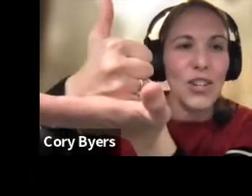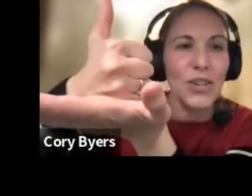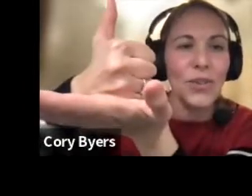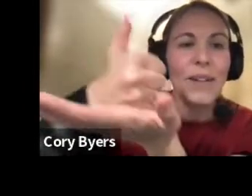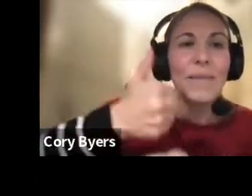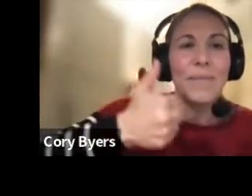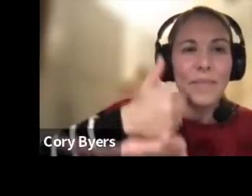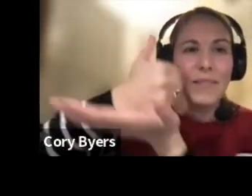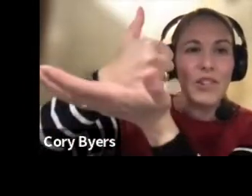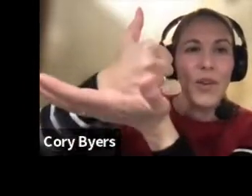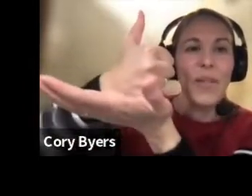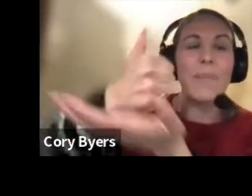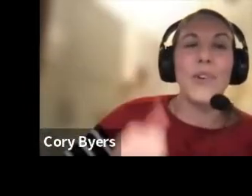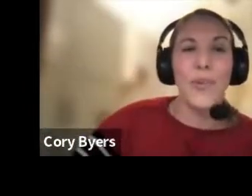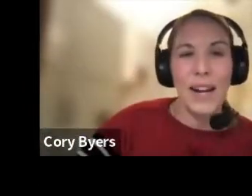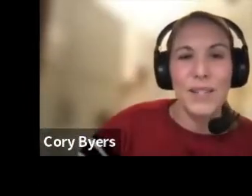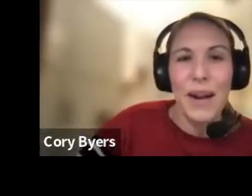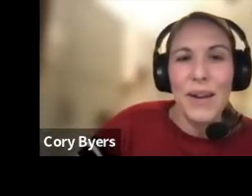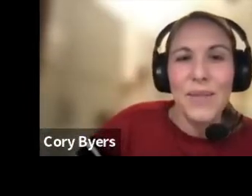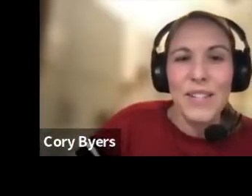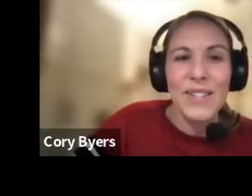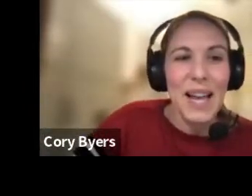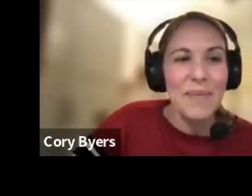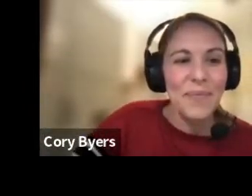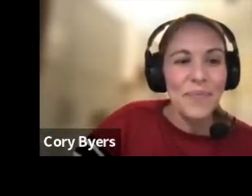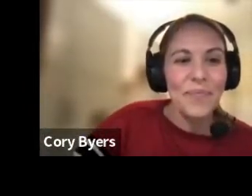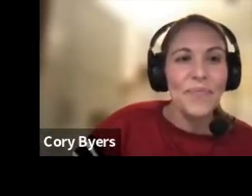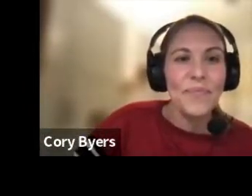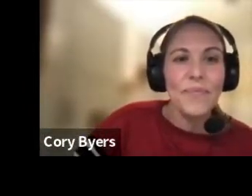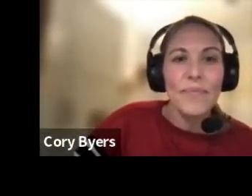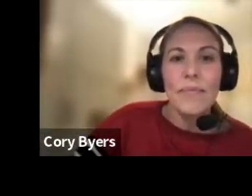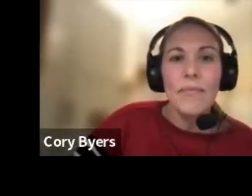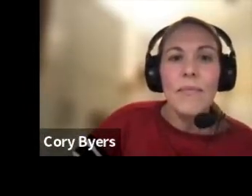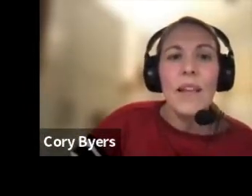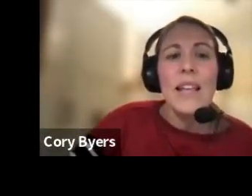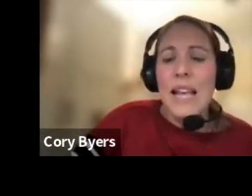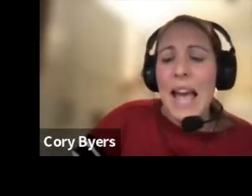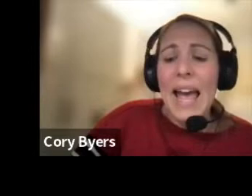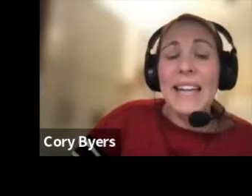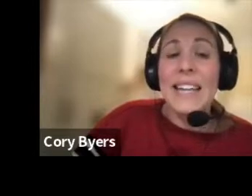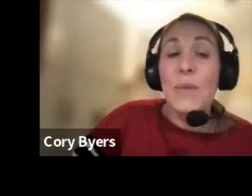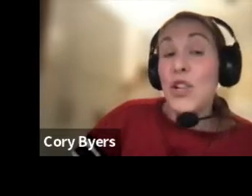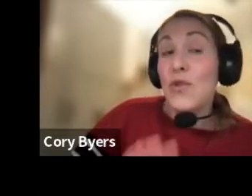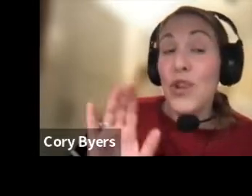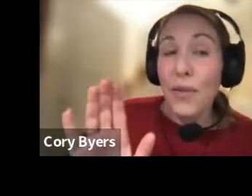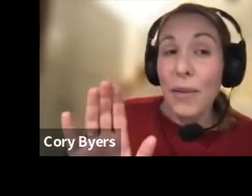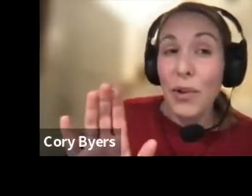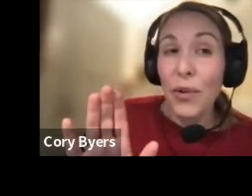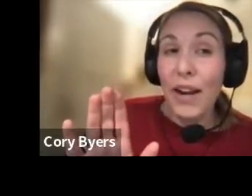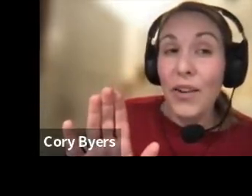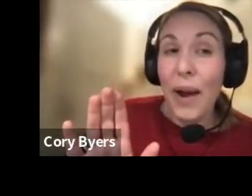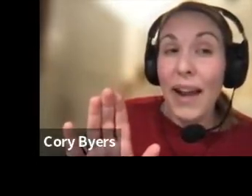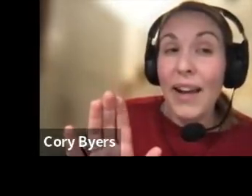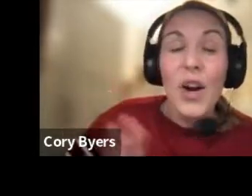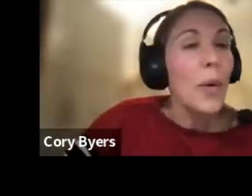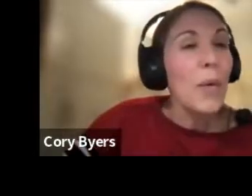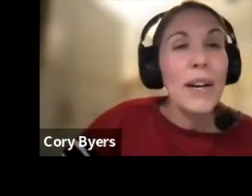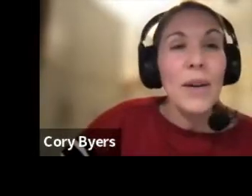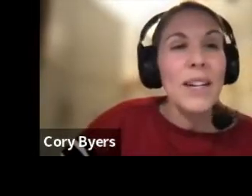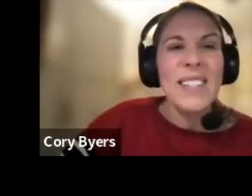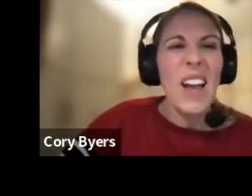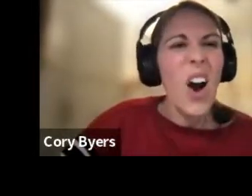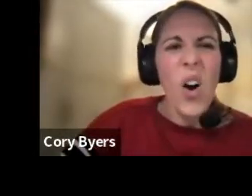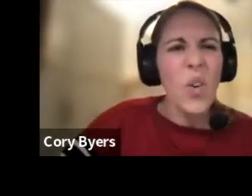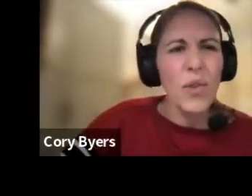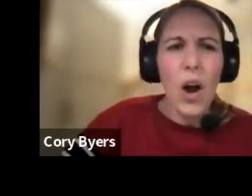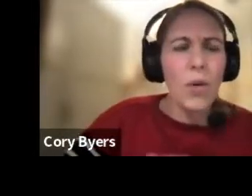as you show them the correct way when you say it. And when you show them the correct way, we wouldn't